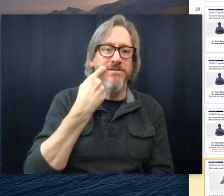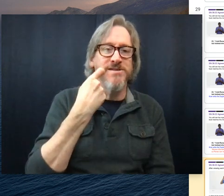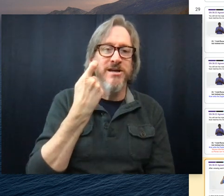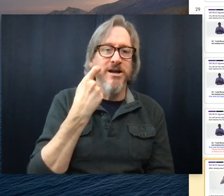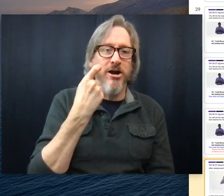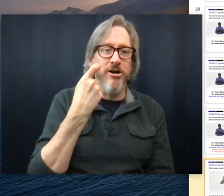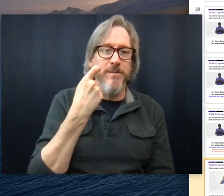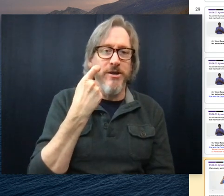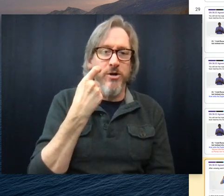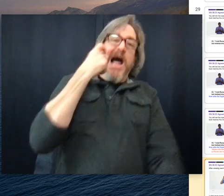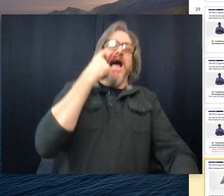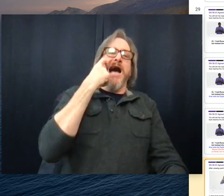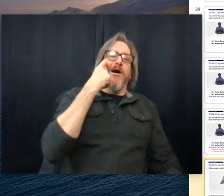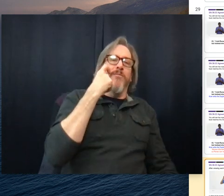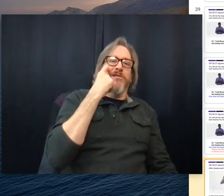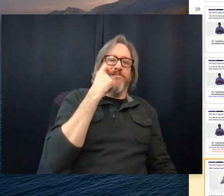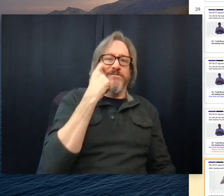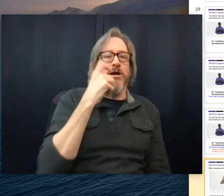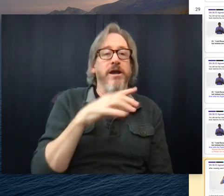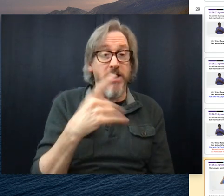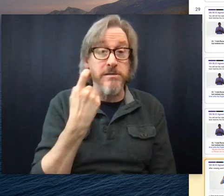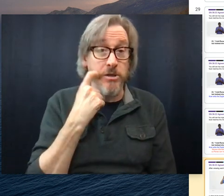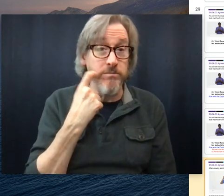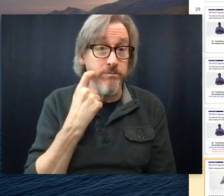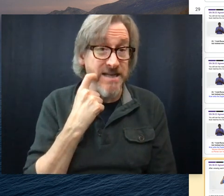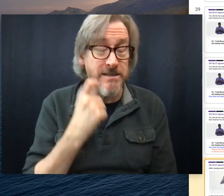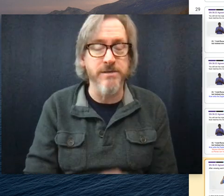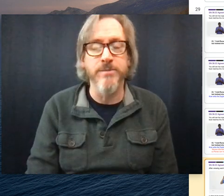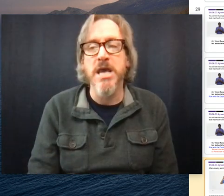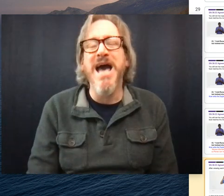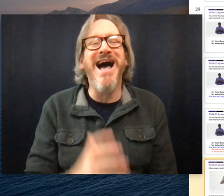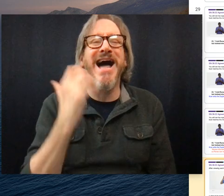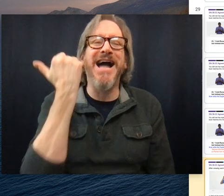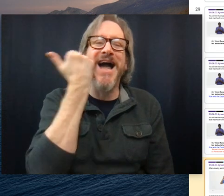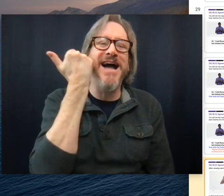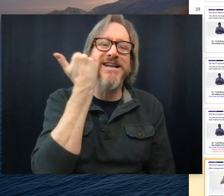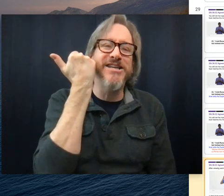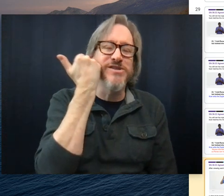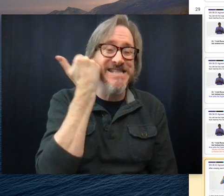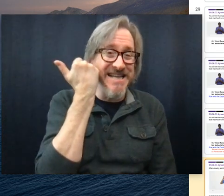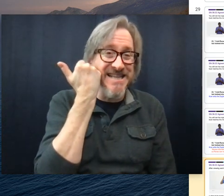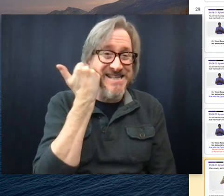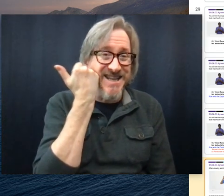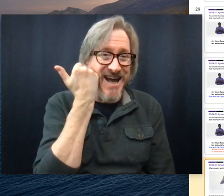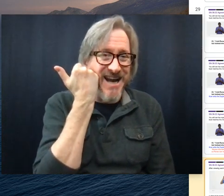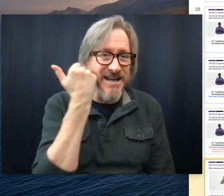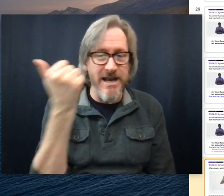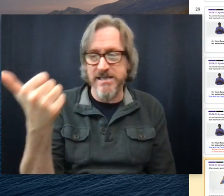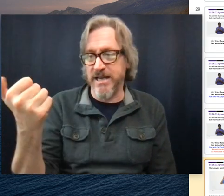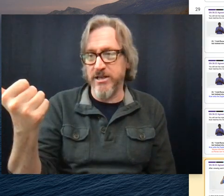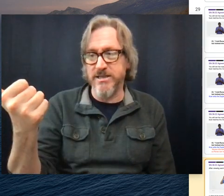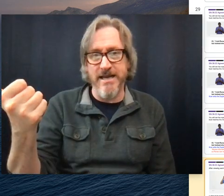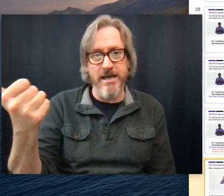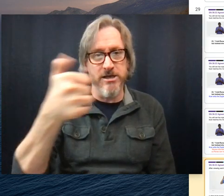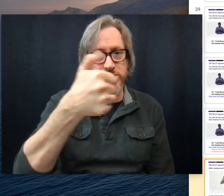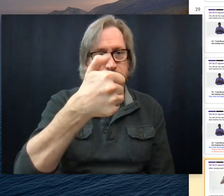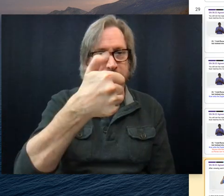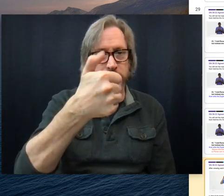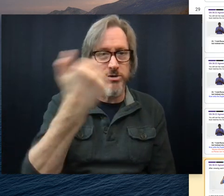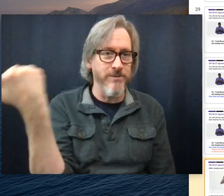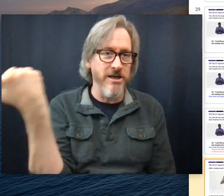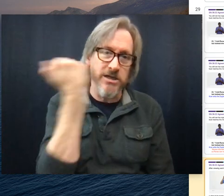what nerves are going to make you go, ow, mother. Okay, right. So dentist. You'll see this a lot, and it's like taking